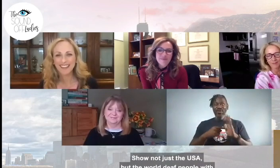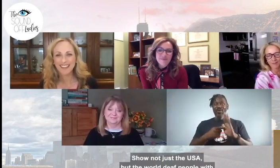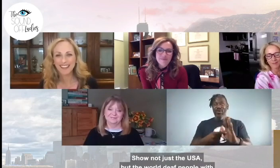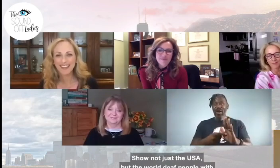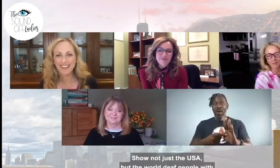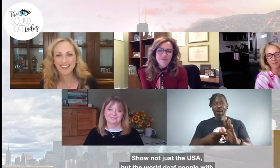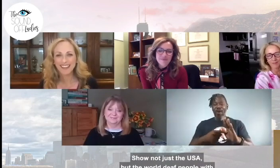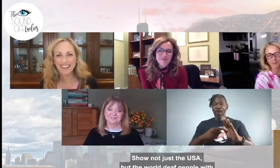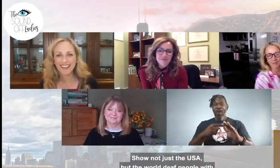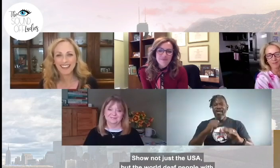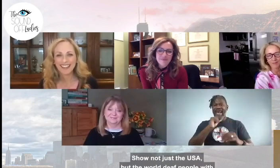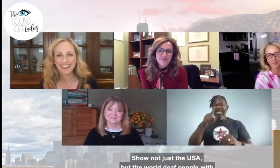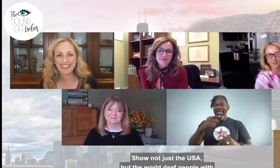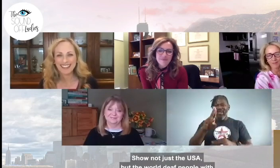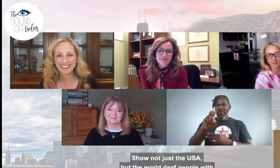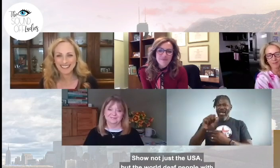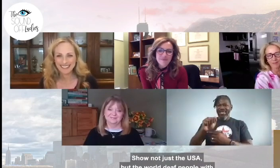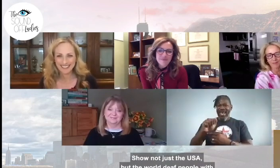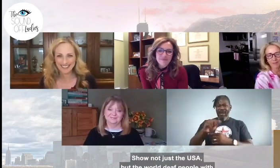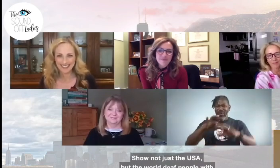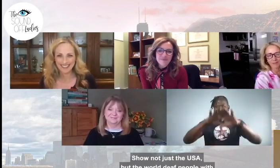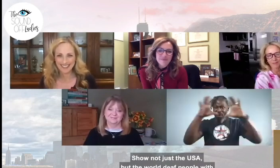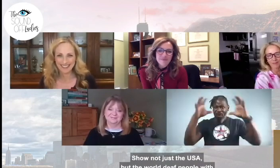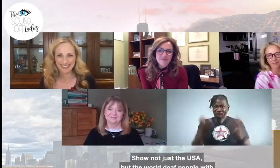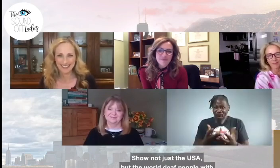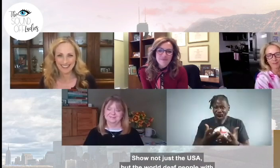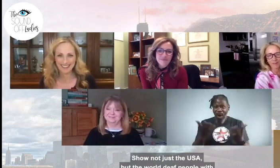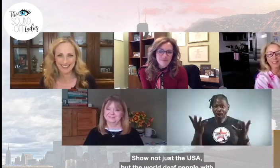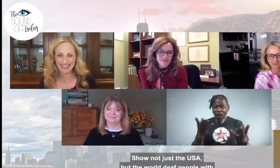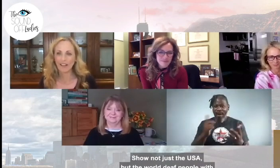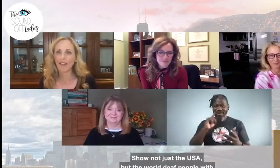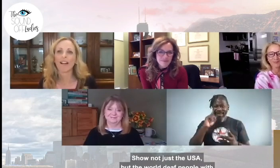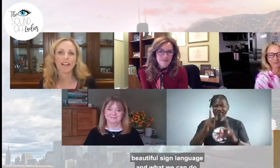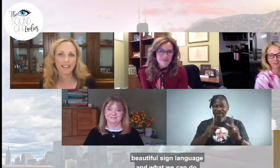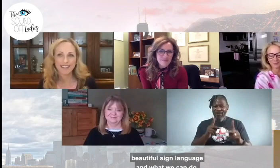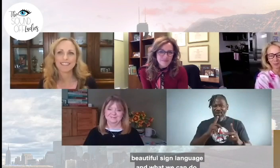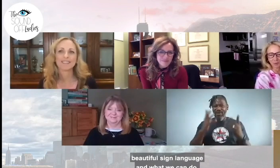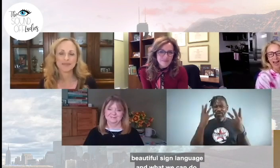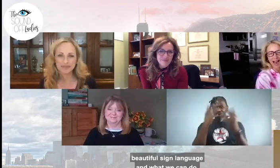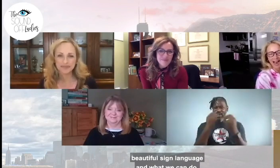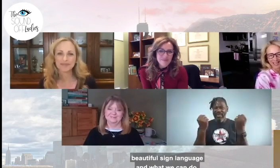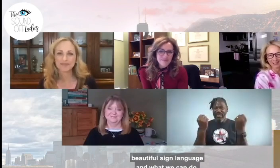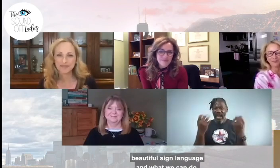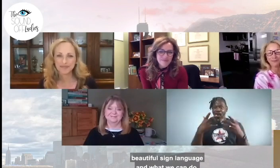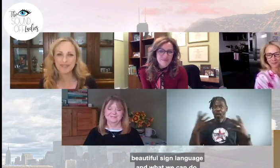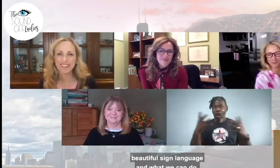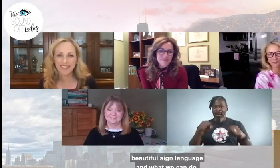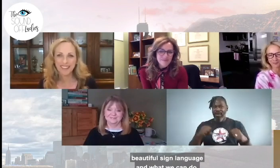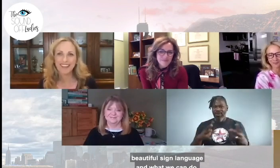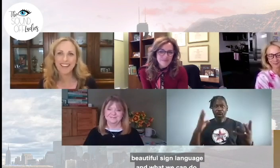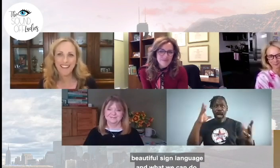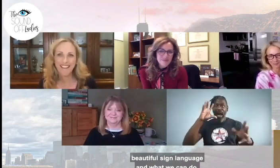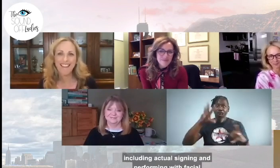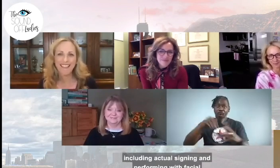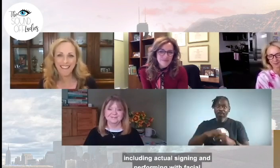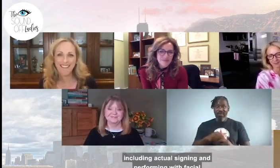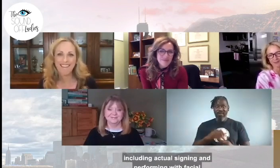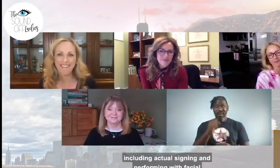And I really wanted to represent the deaf community in USA and the world and give people a beautiful experience of what